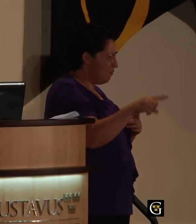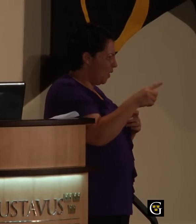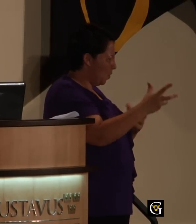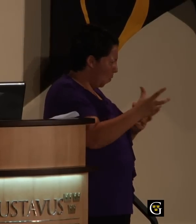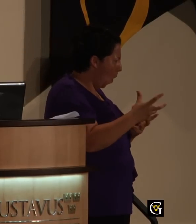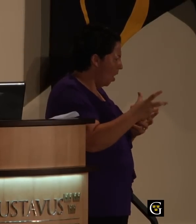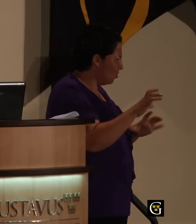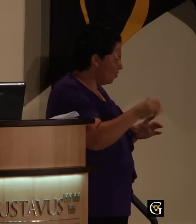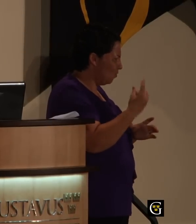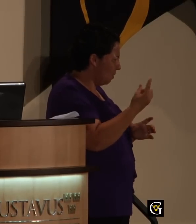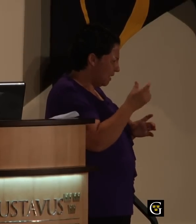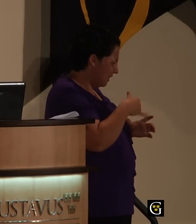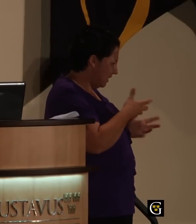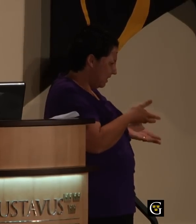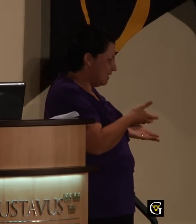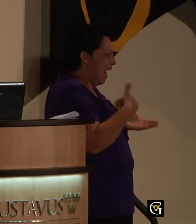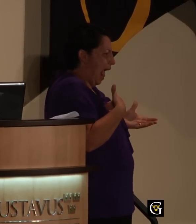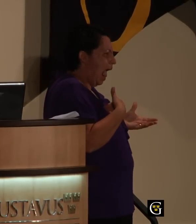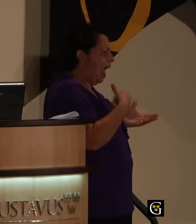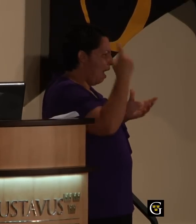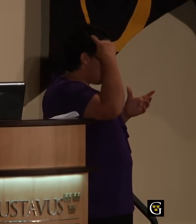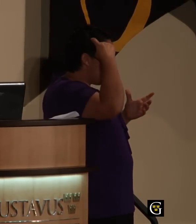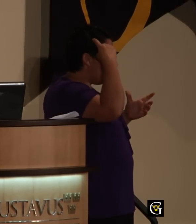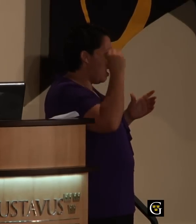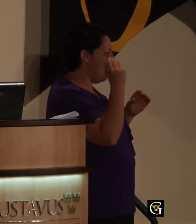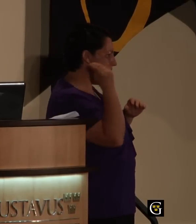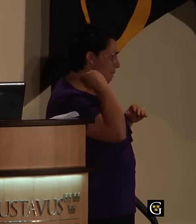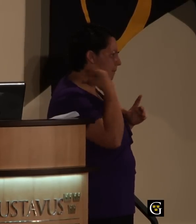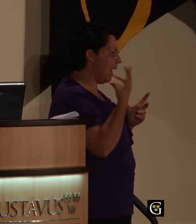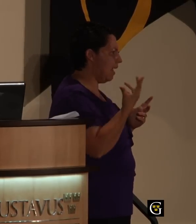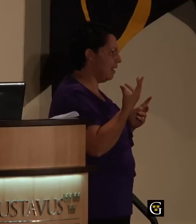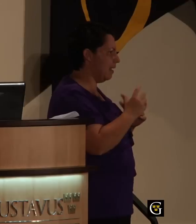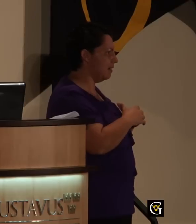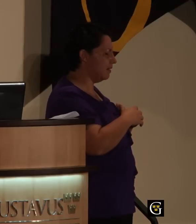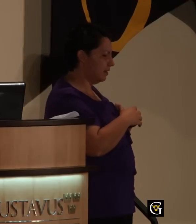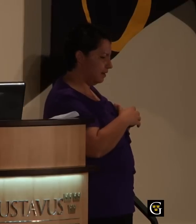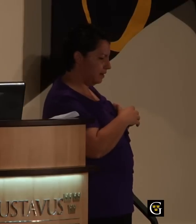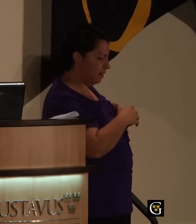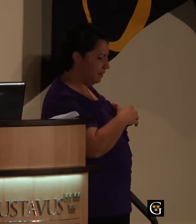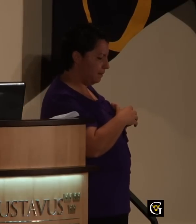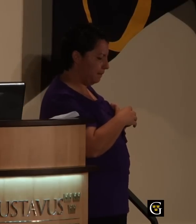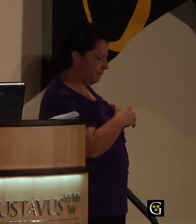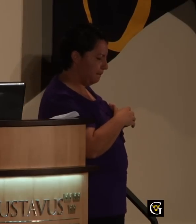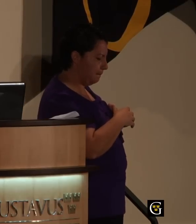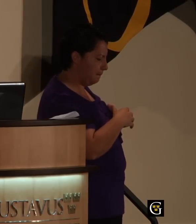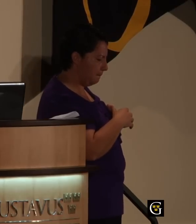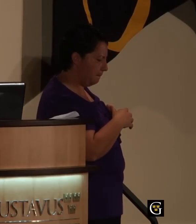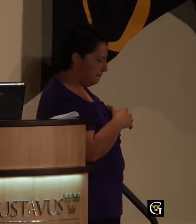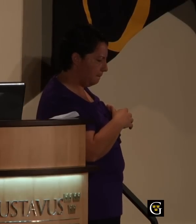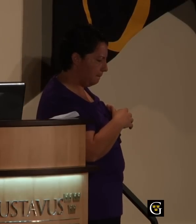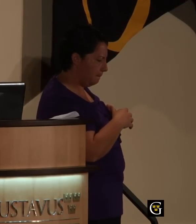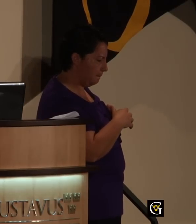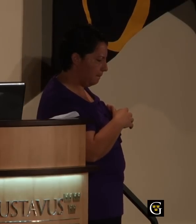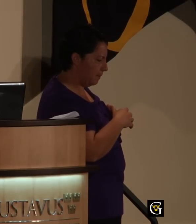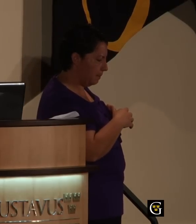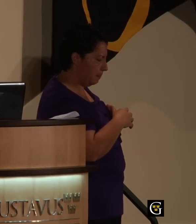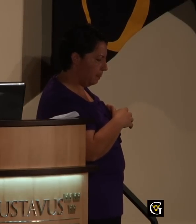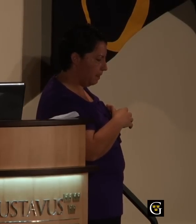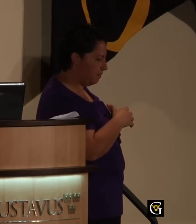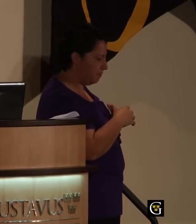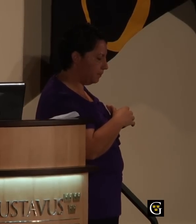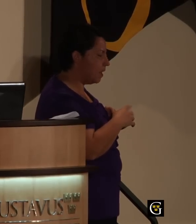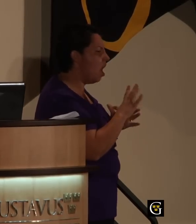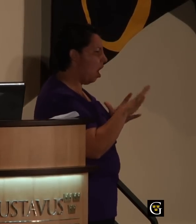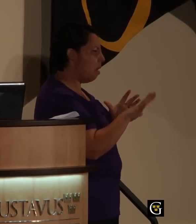this? To have a brain implant that would actually allow you to feel what other people feel, see what other people are seeing. And